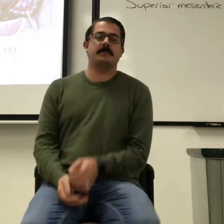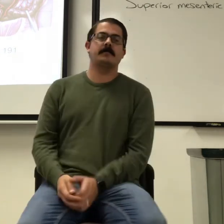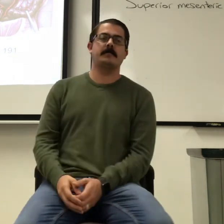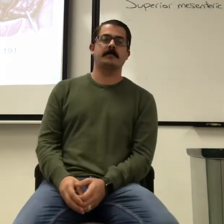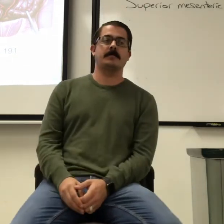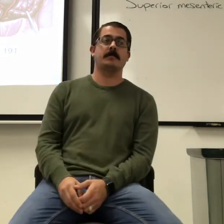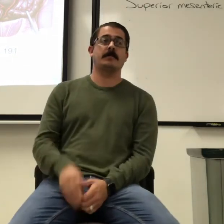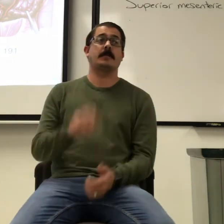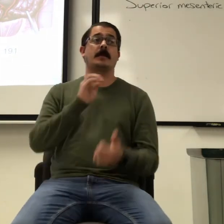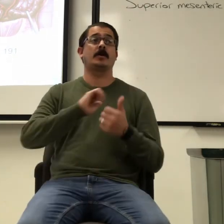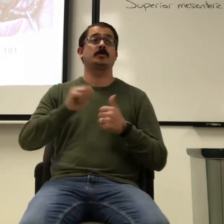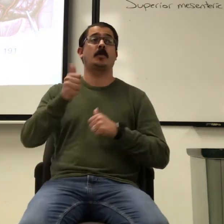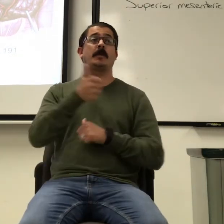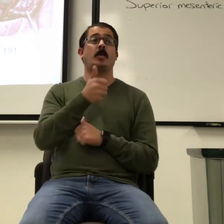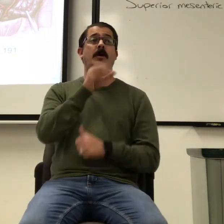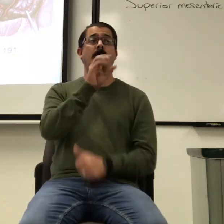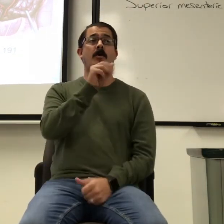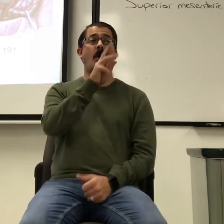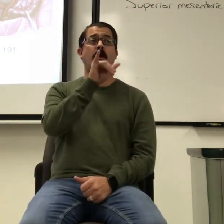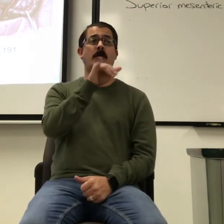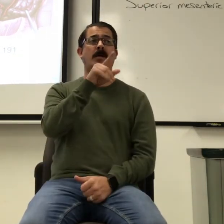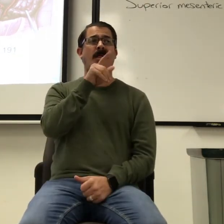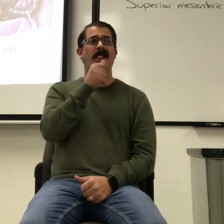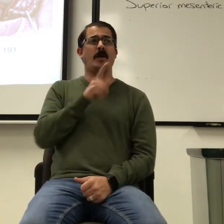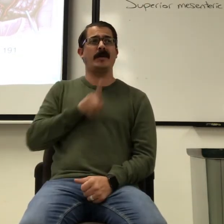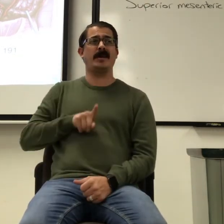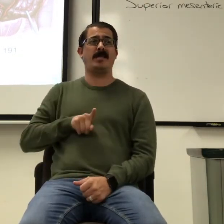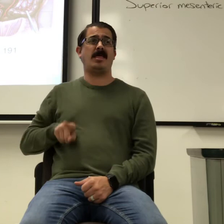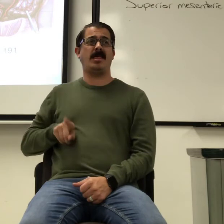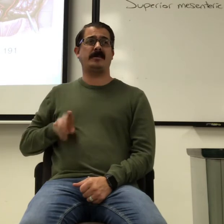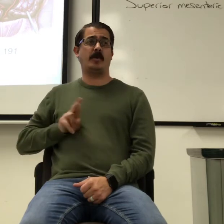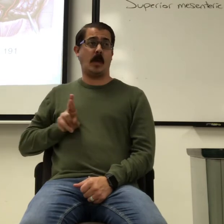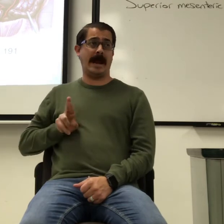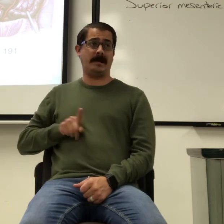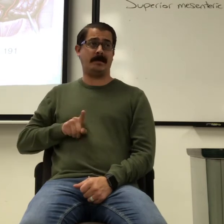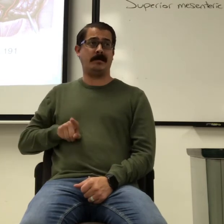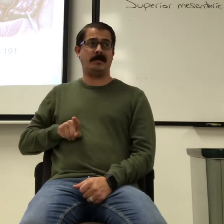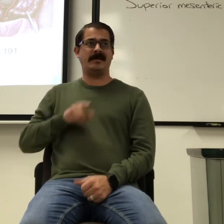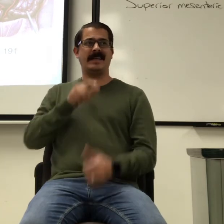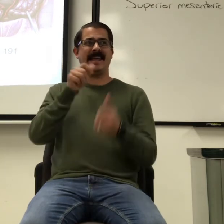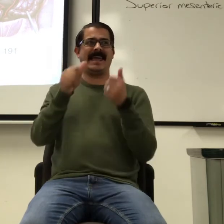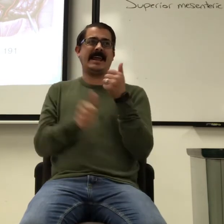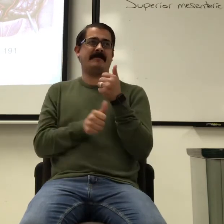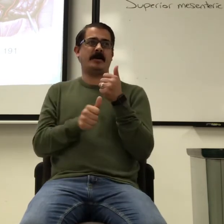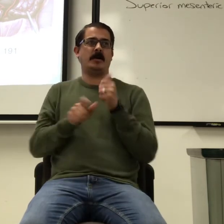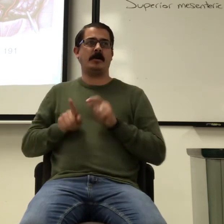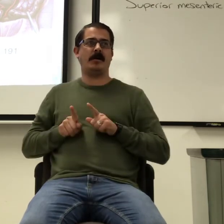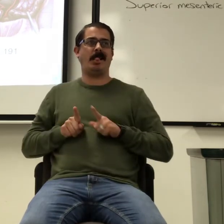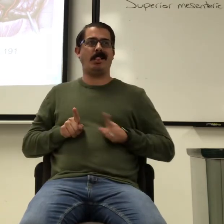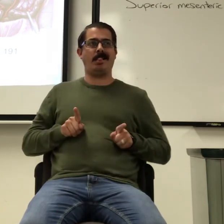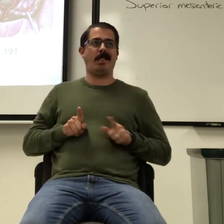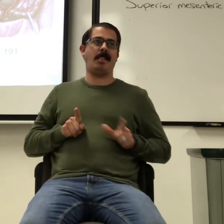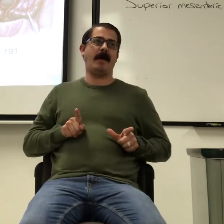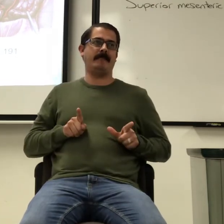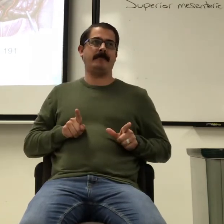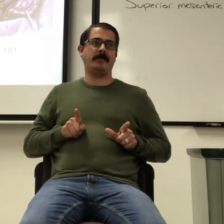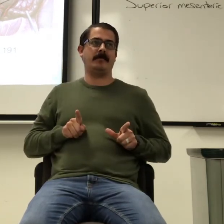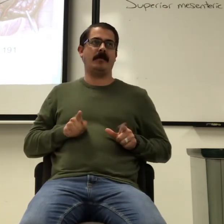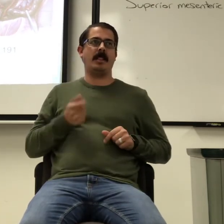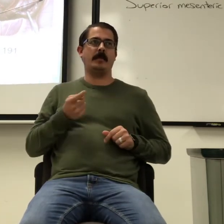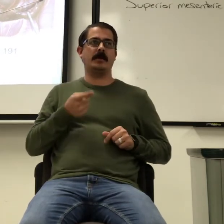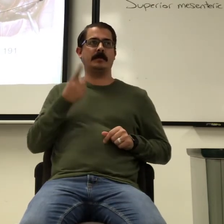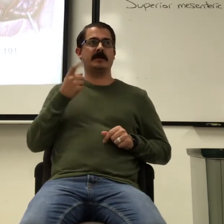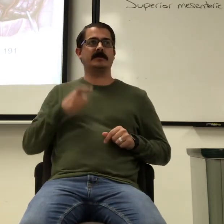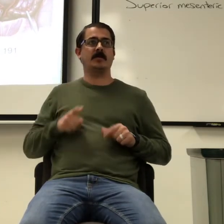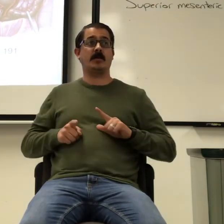the superior mesenteric artery, it kind of goes off to the right a little bit. And then the inferior one, it goes off to the left because it's got to go